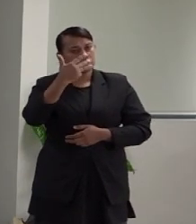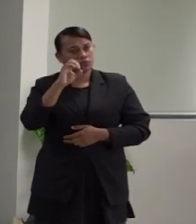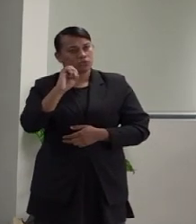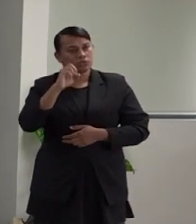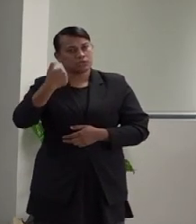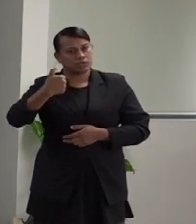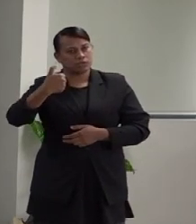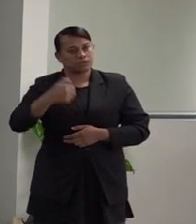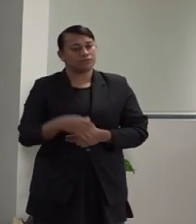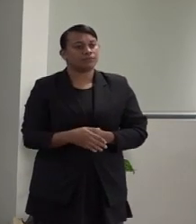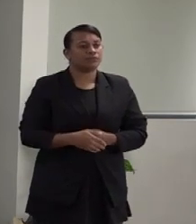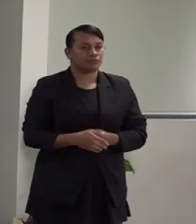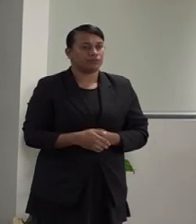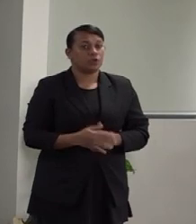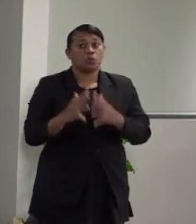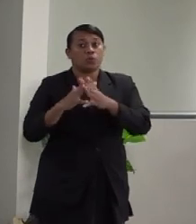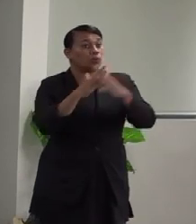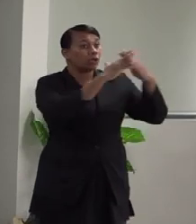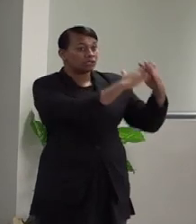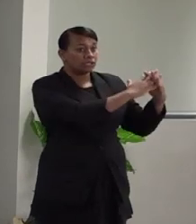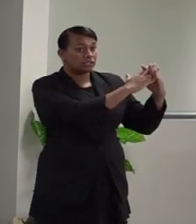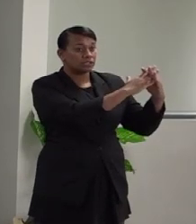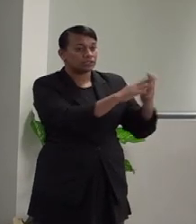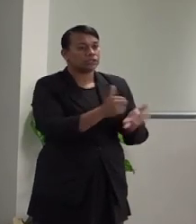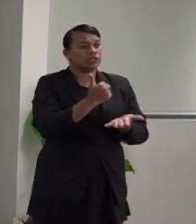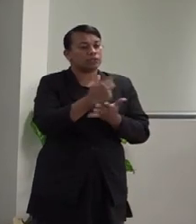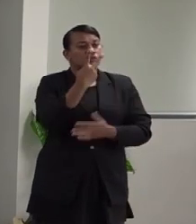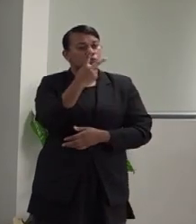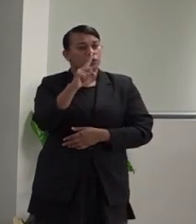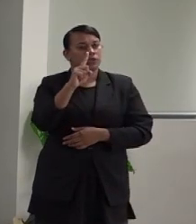221-9906. In the Western Division,